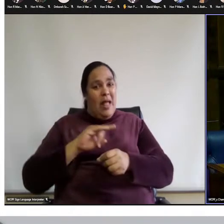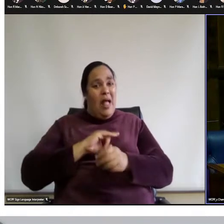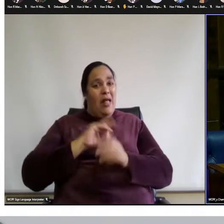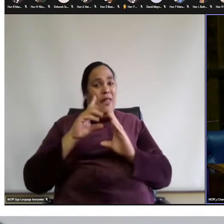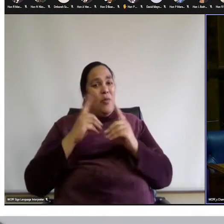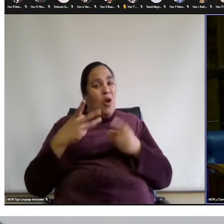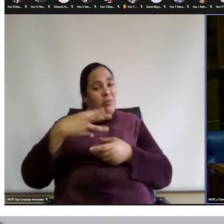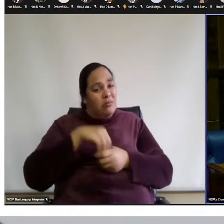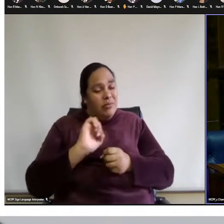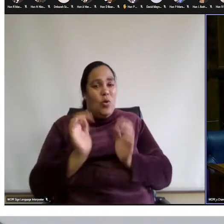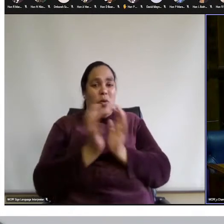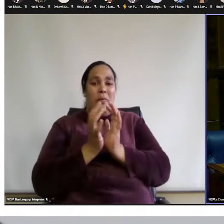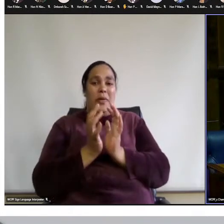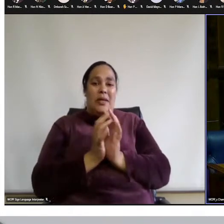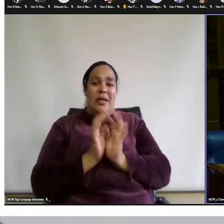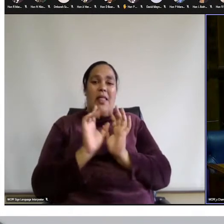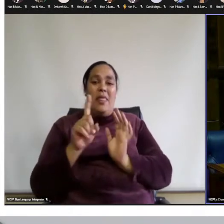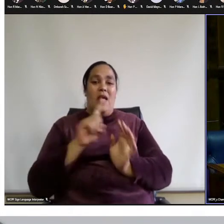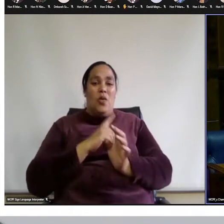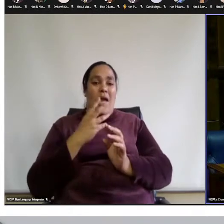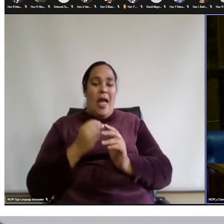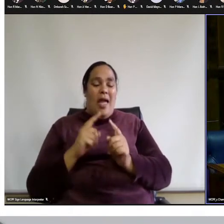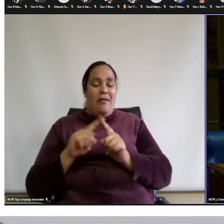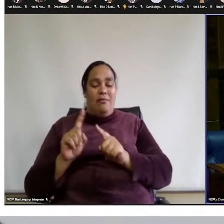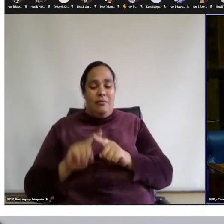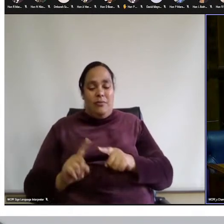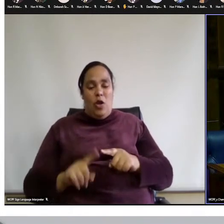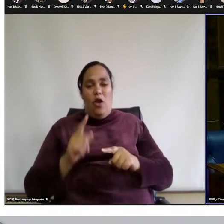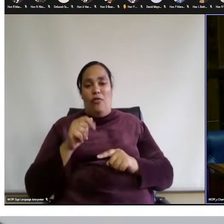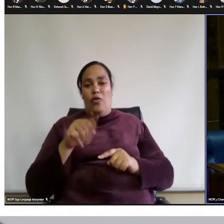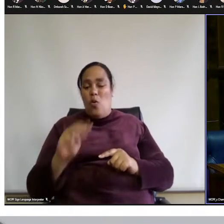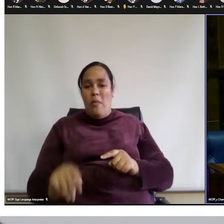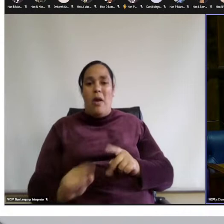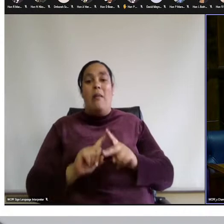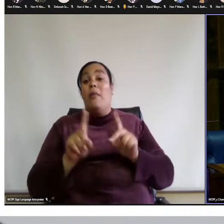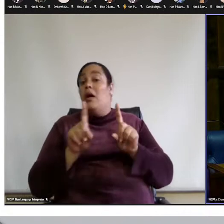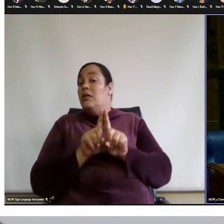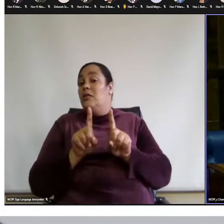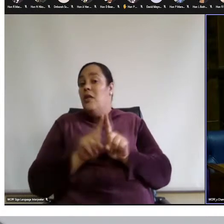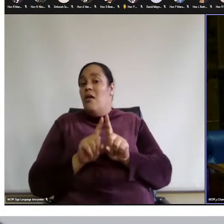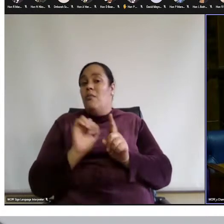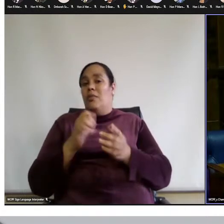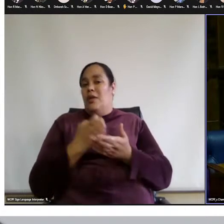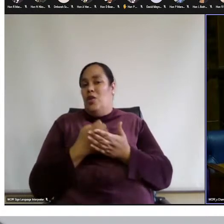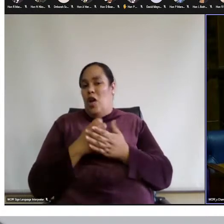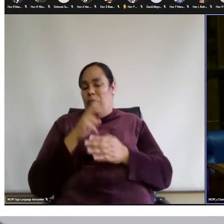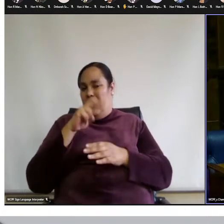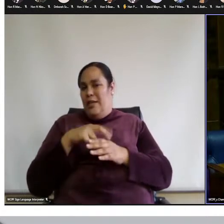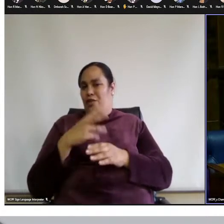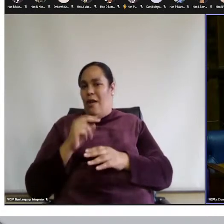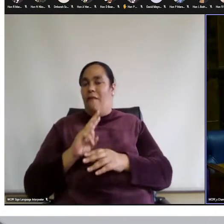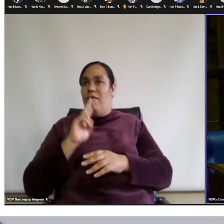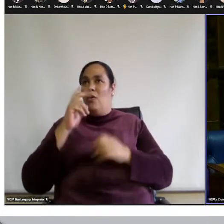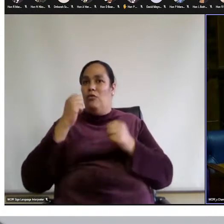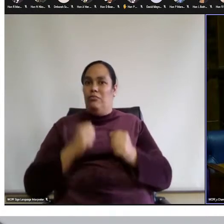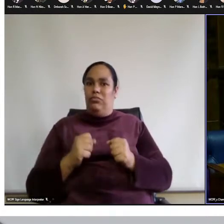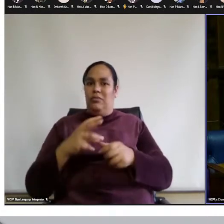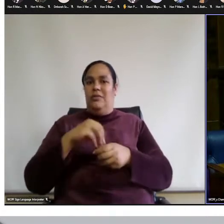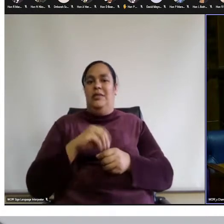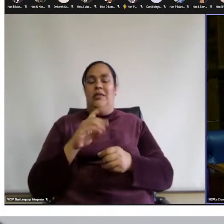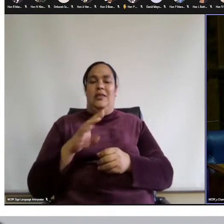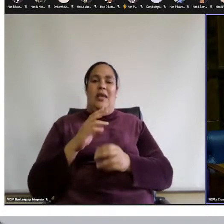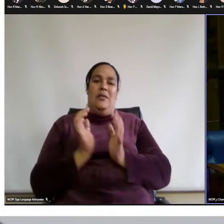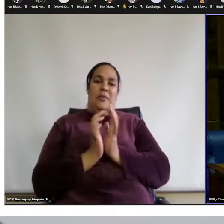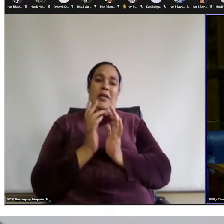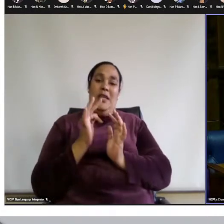departments in those meetings. That's why we've got measurements of trauma, but also the economy has to have a voice in those meetings if we